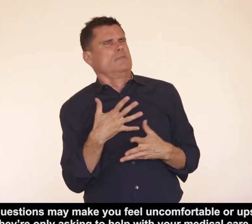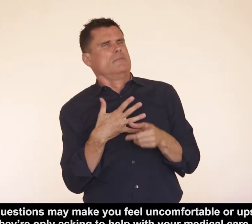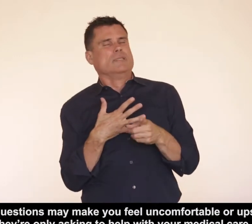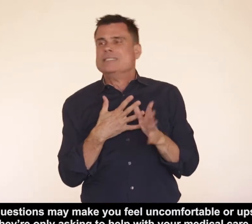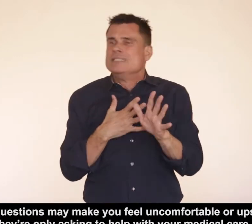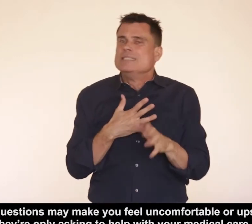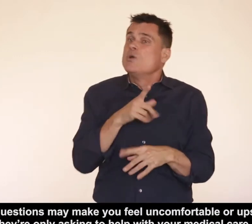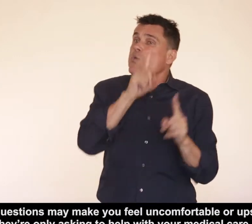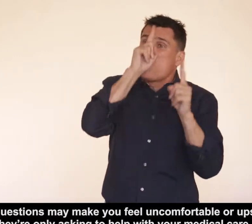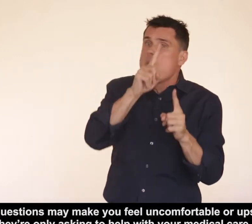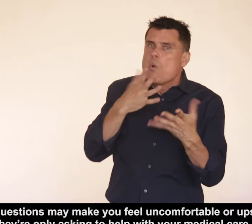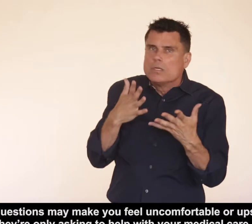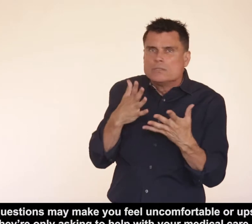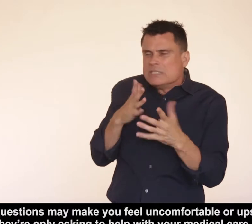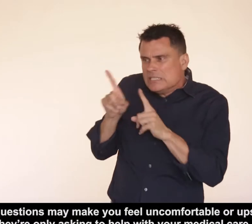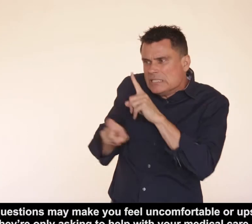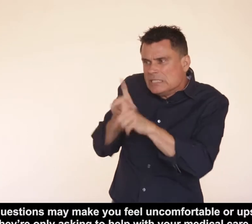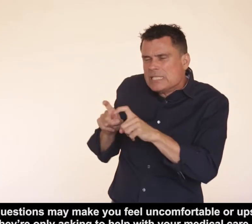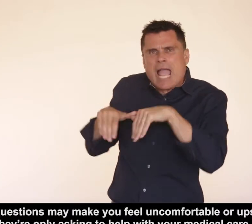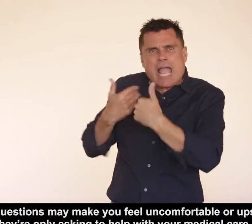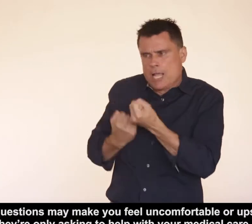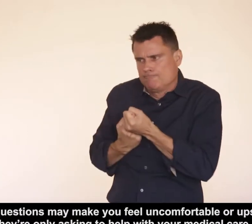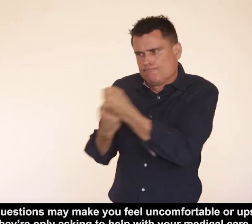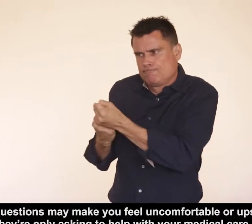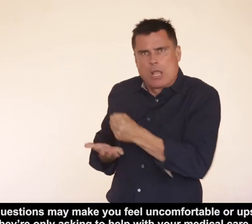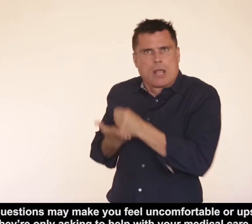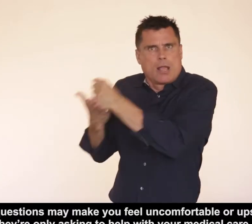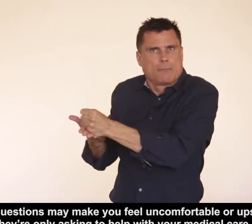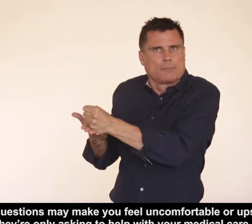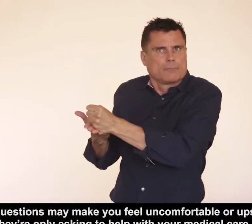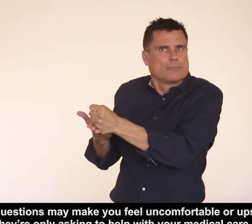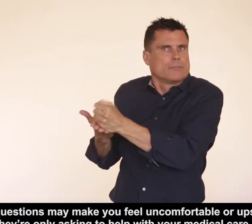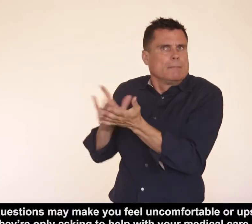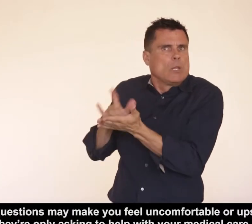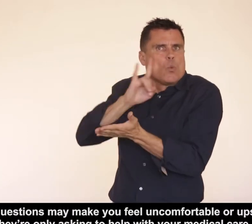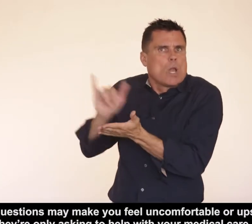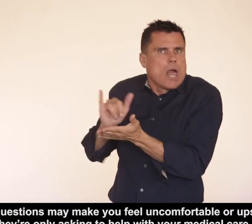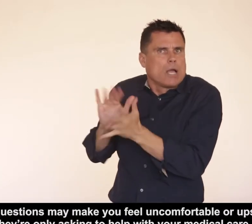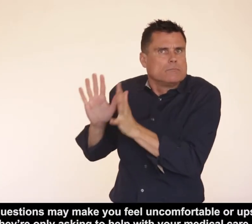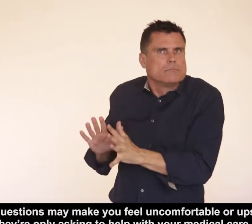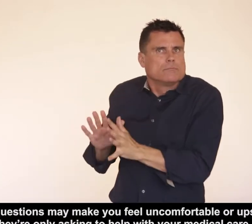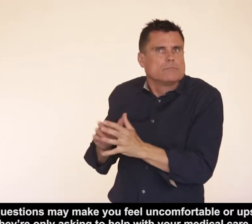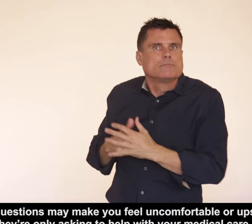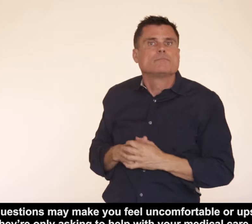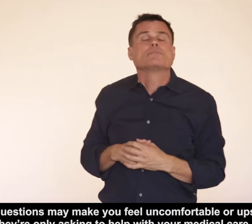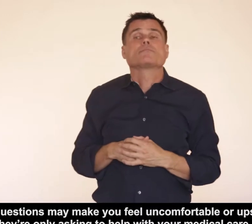Some questions may make you feel uncomfortable or upset, but they're only asking to help with your medical care.